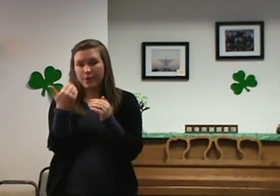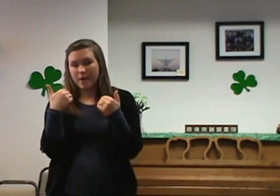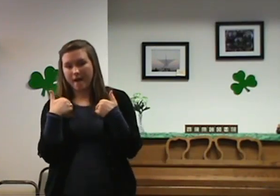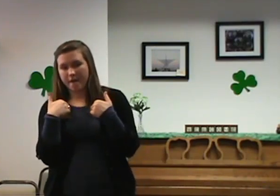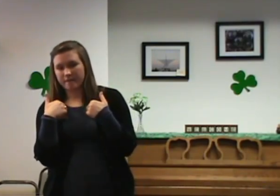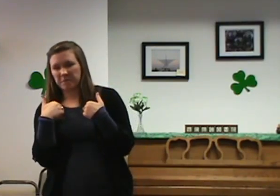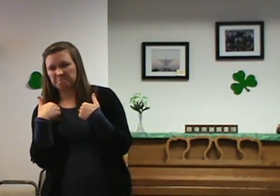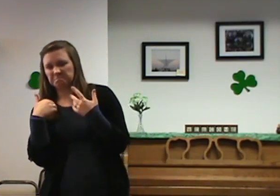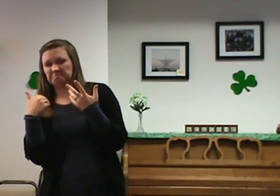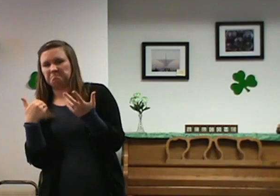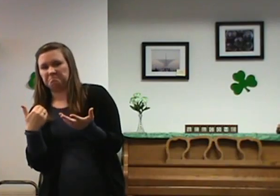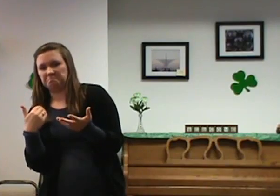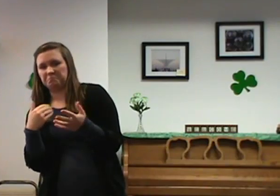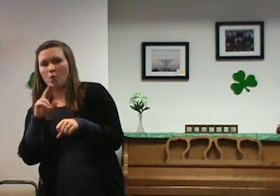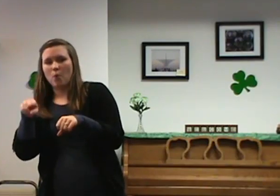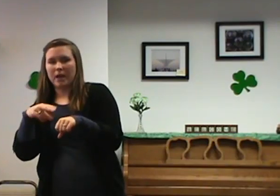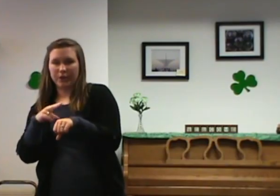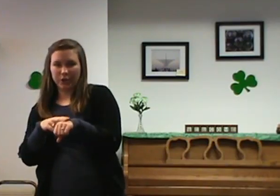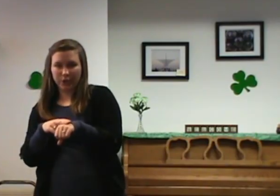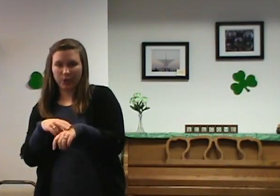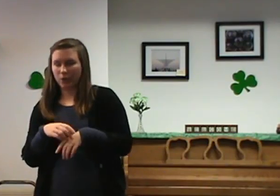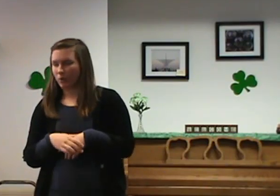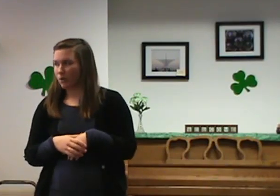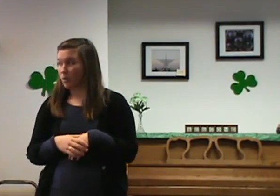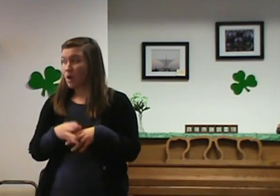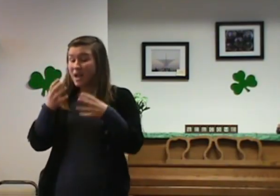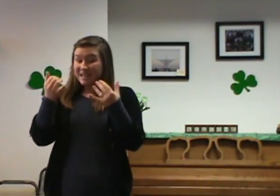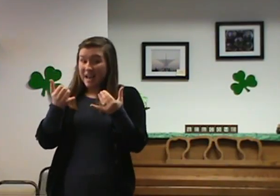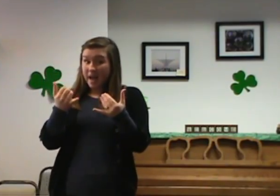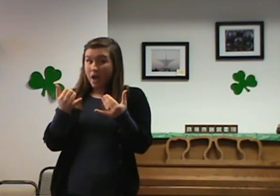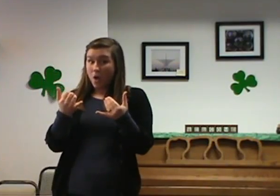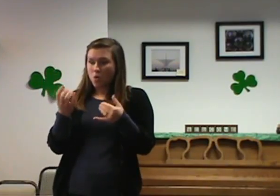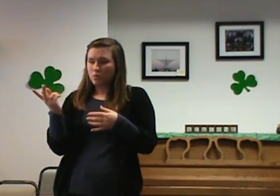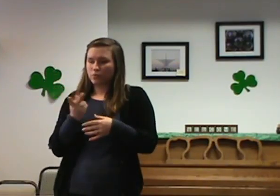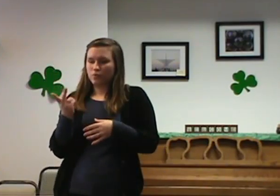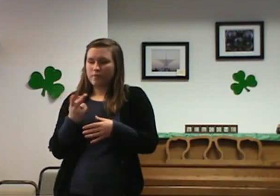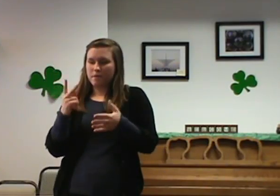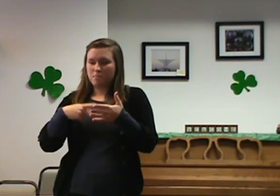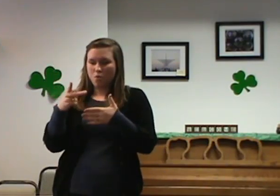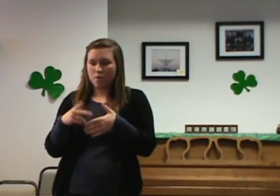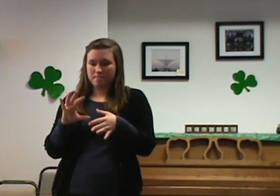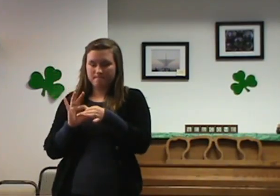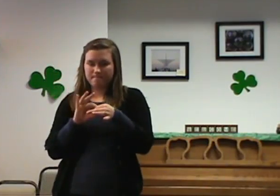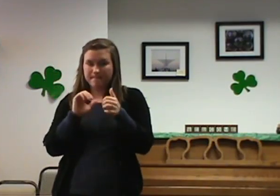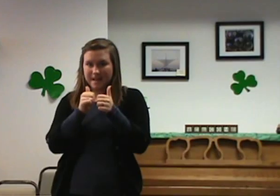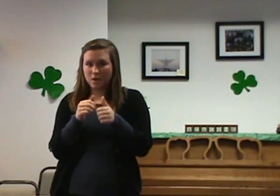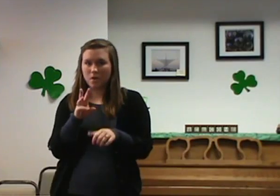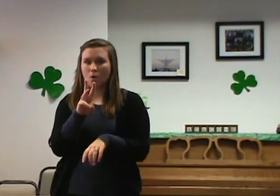right now, they all run on Windows 7. there has to